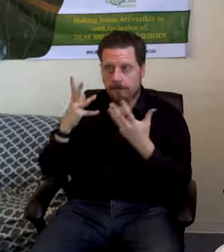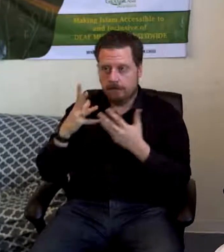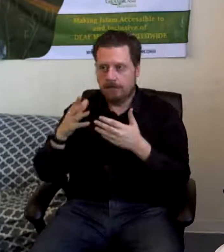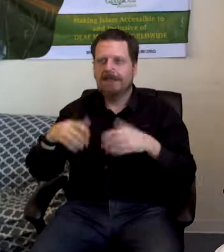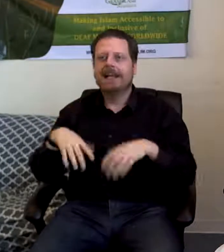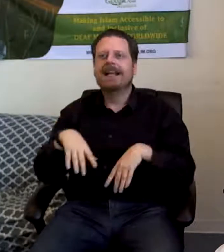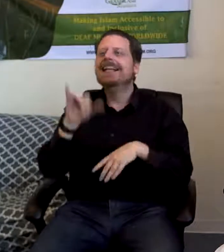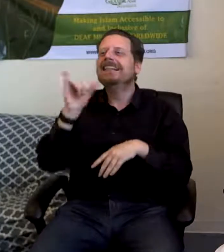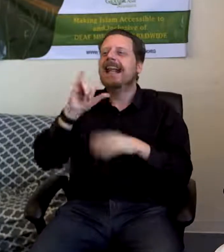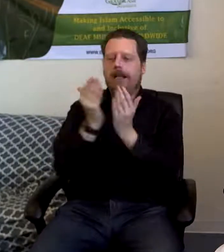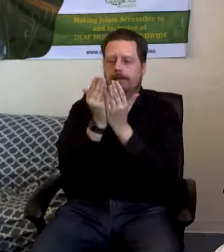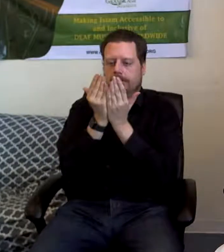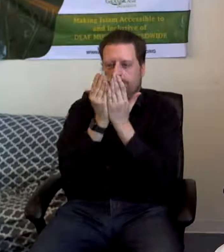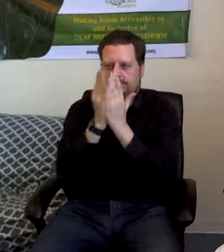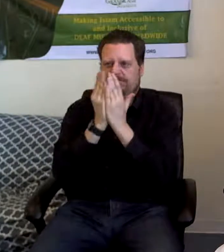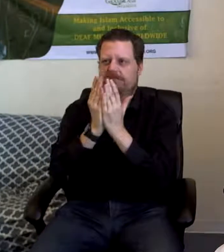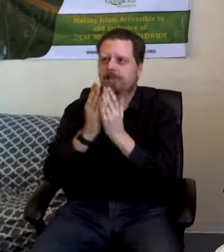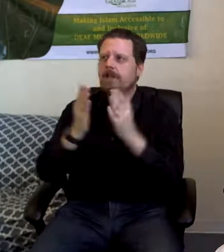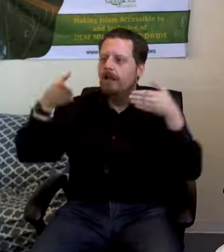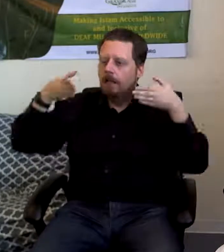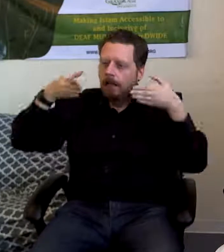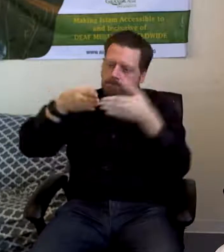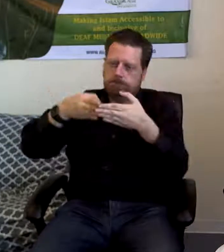niche that has a lamp.